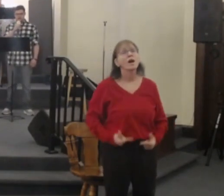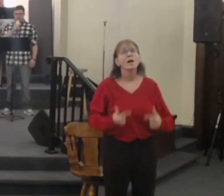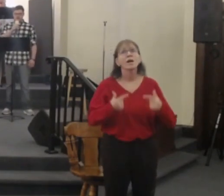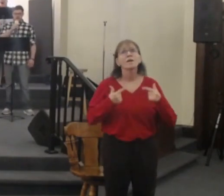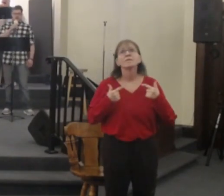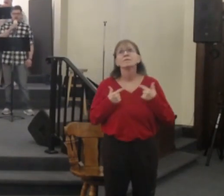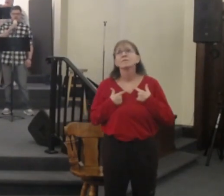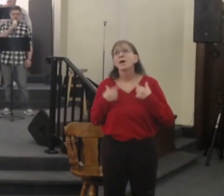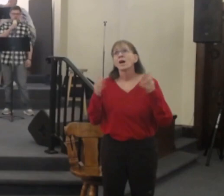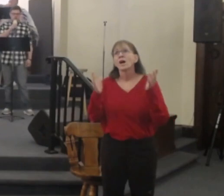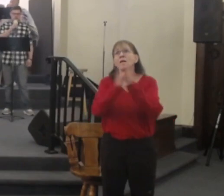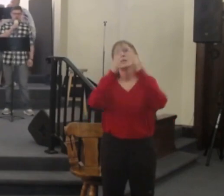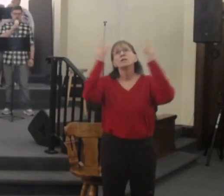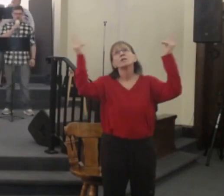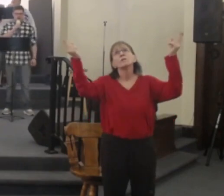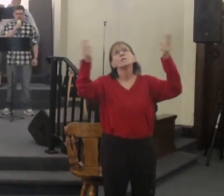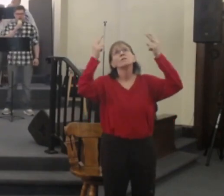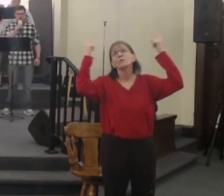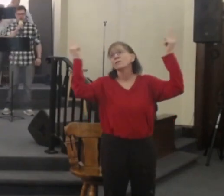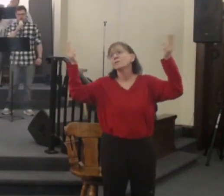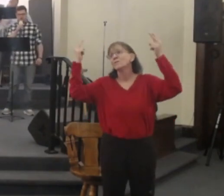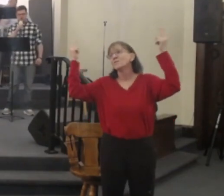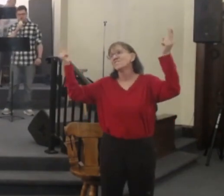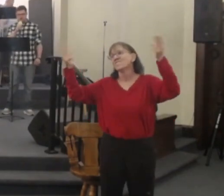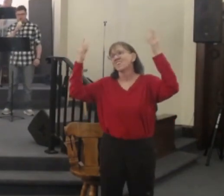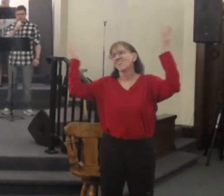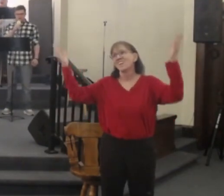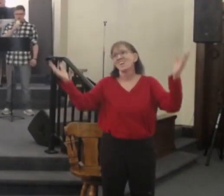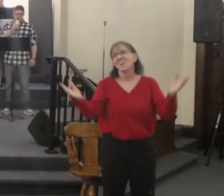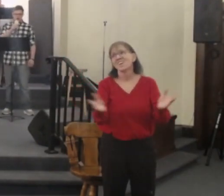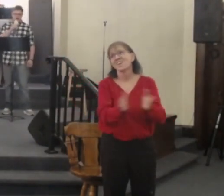life. Hallelujah.